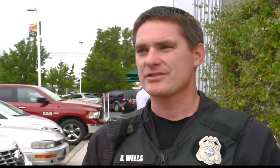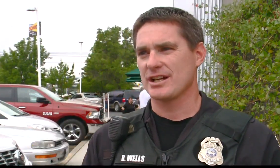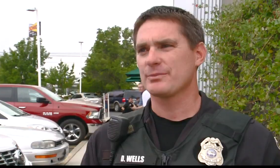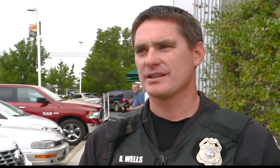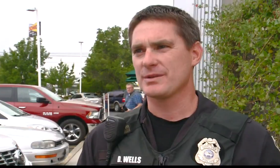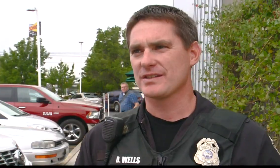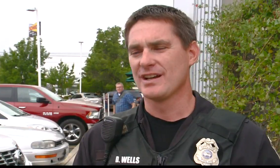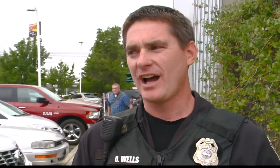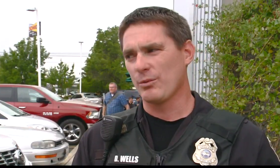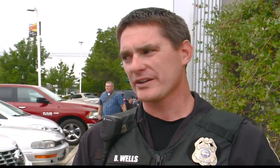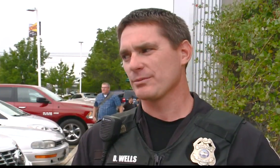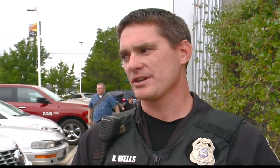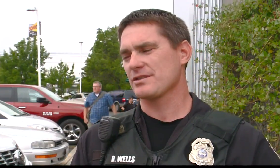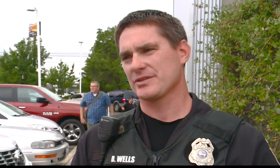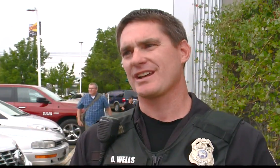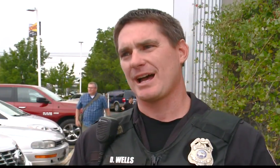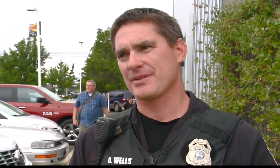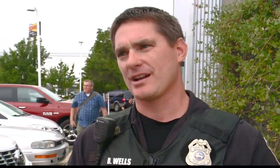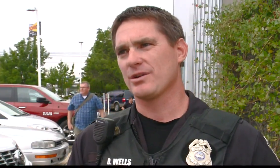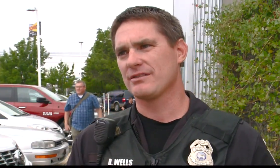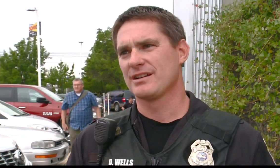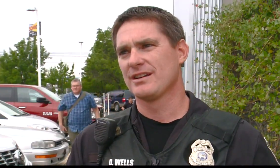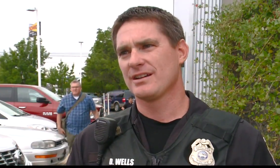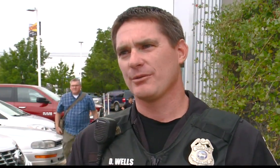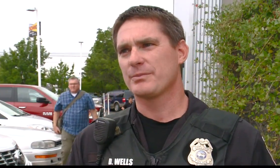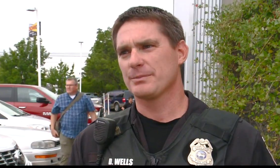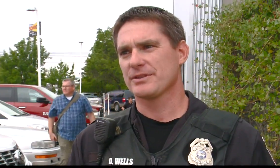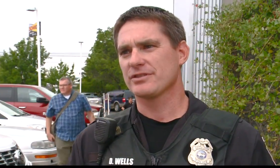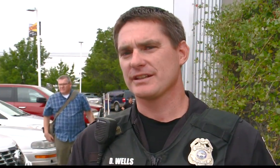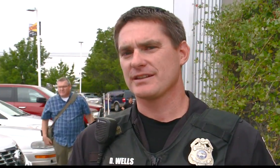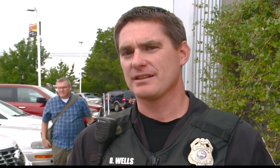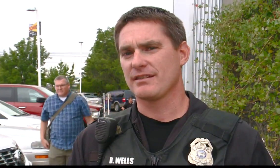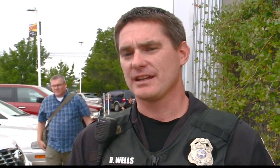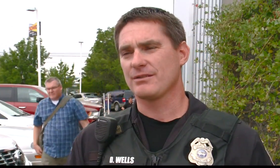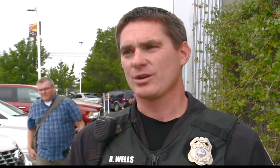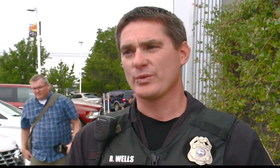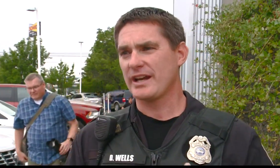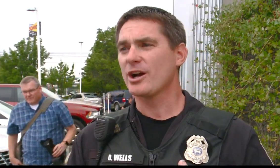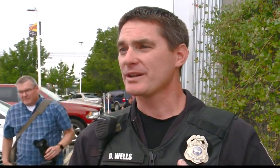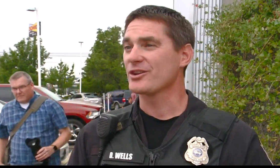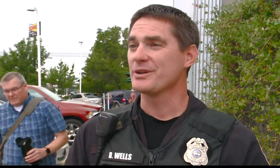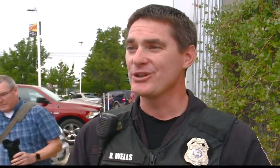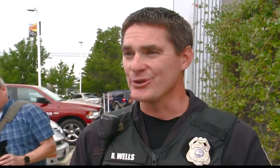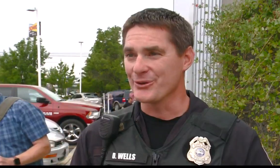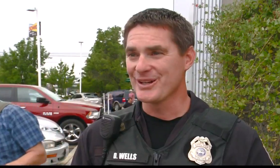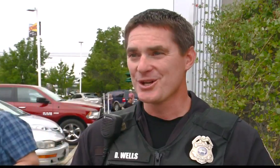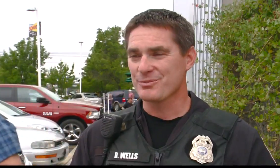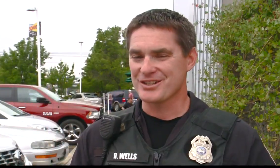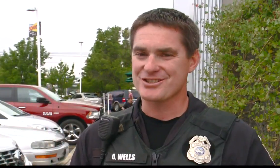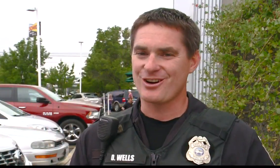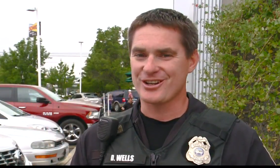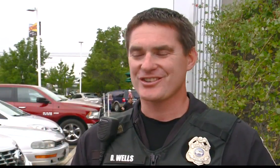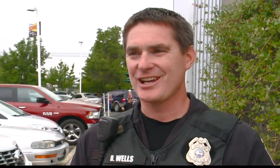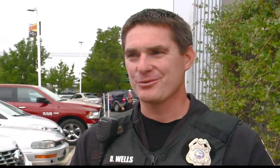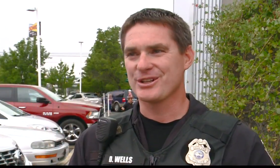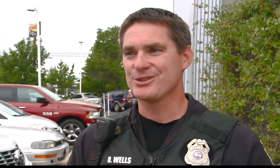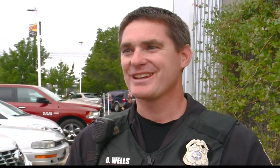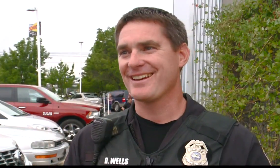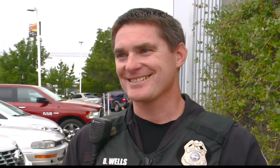I've championed because I want to bridge those gaps and I want I want people to feel like that that we care because we do. But it's just hard to say when you can't